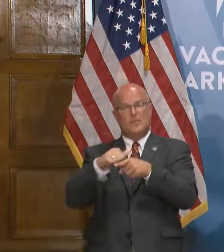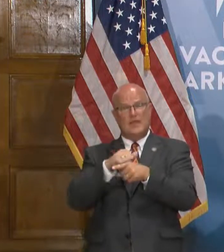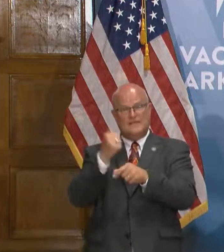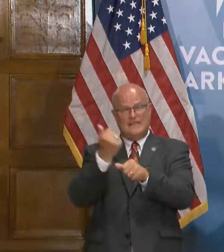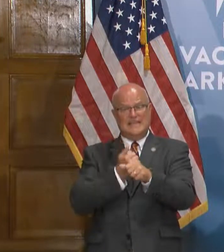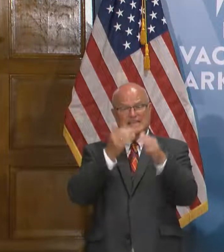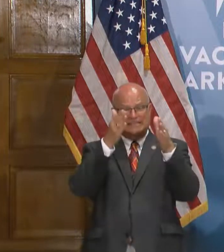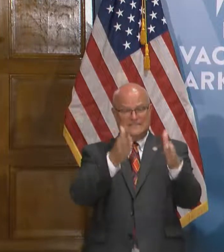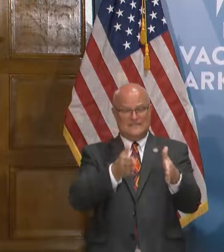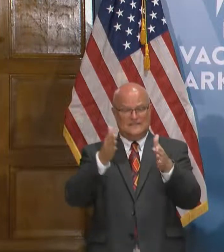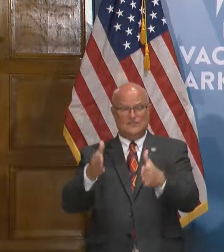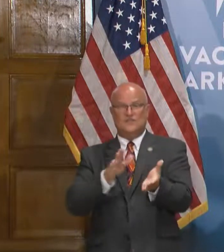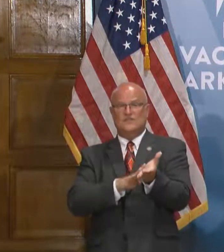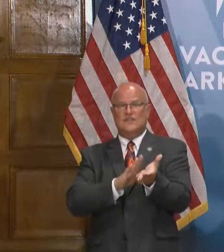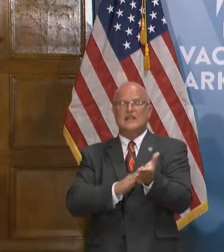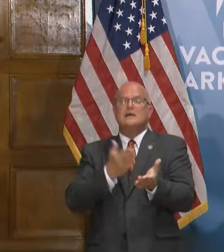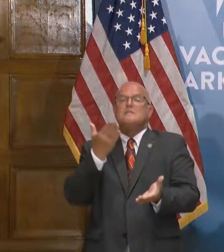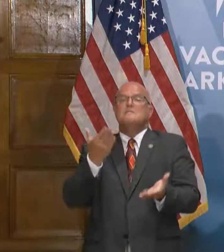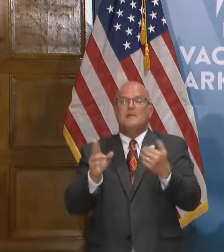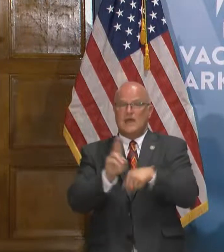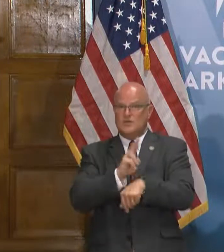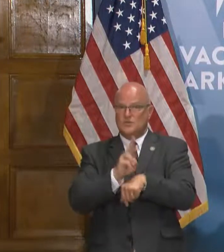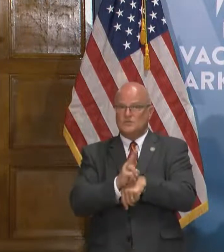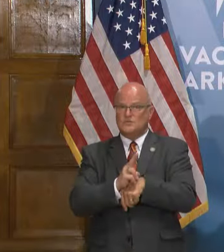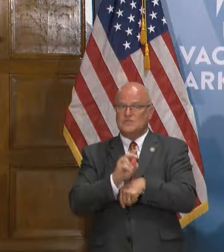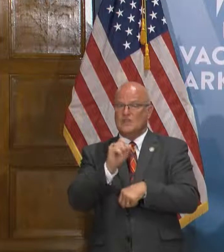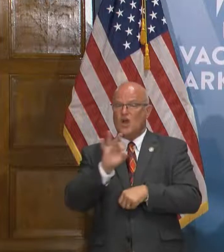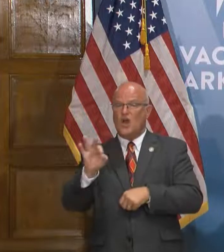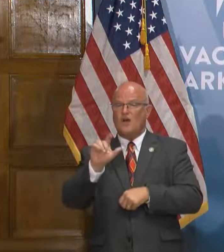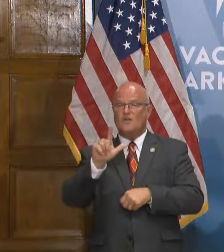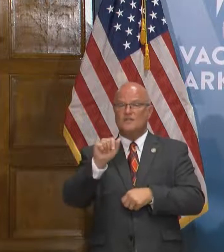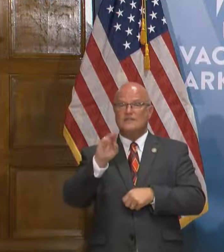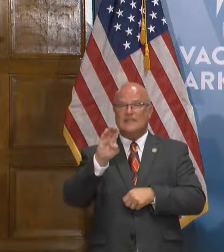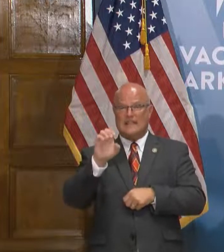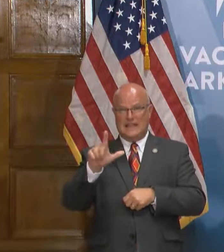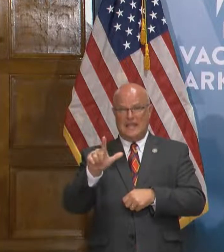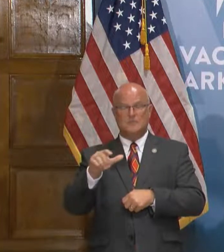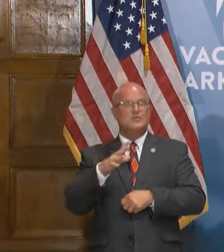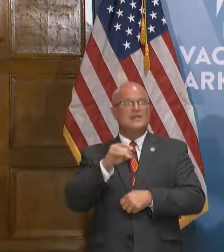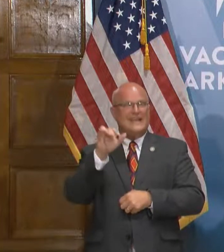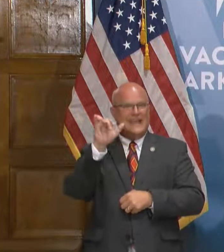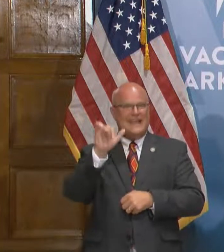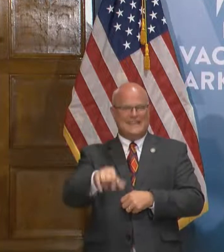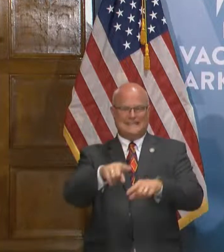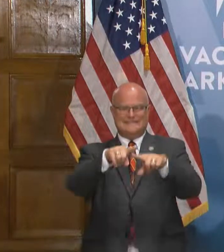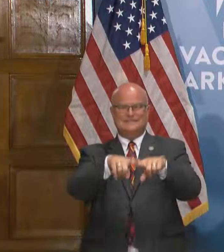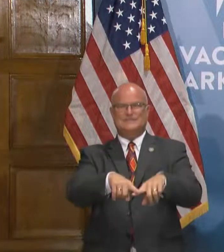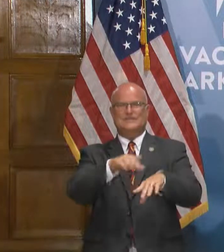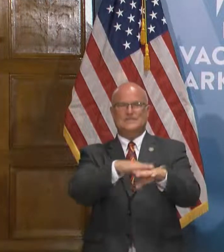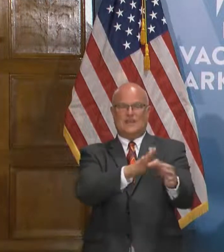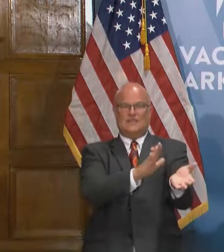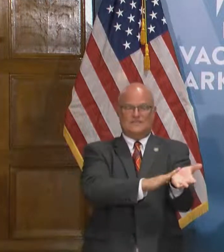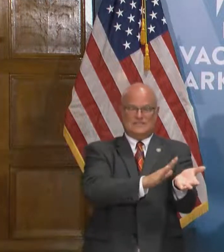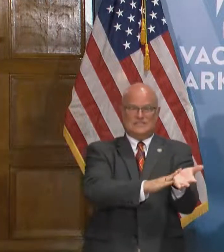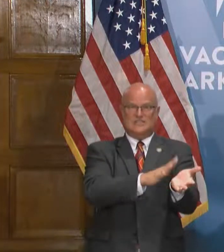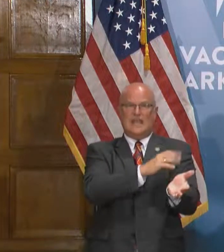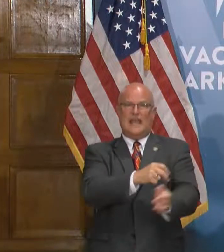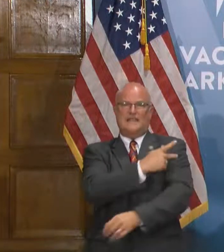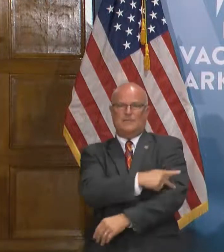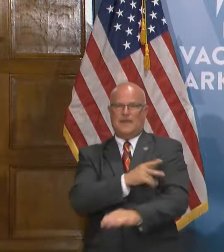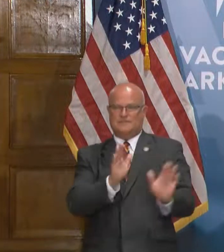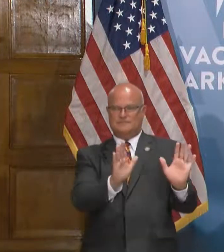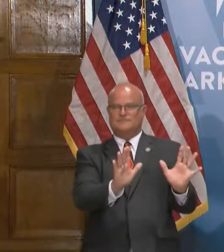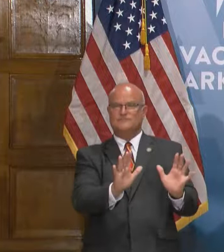of each individual physician, they may use a drug off-label, and that is up to the physician and the